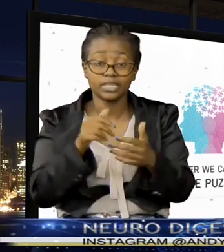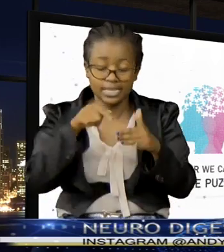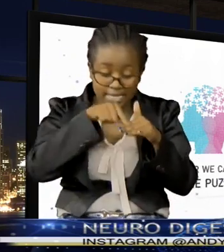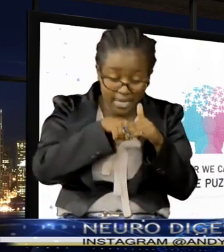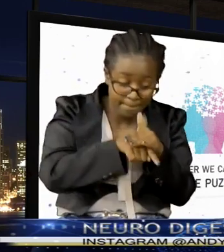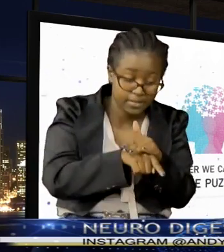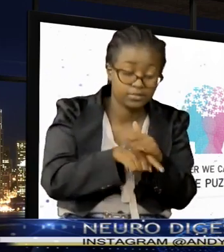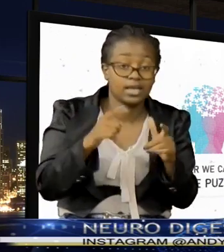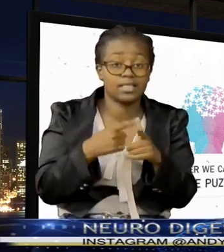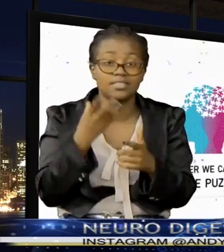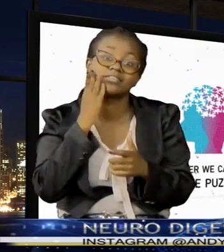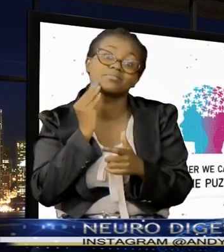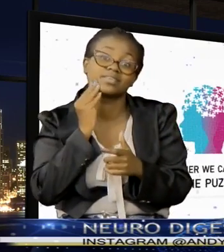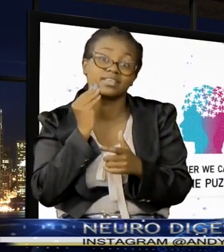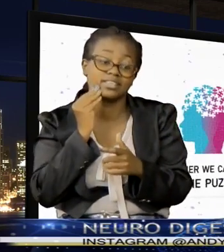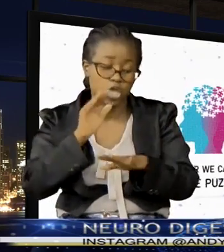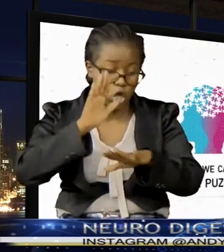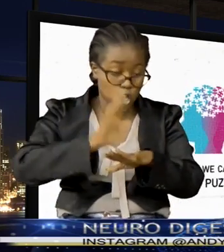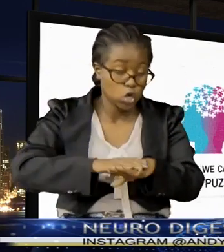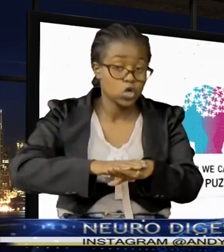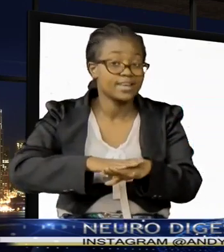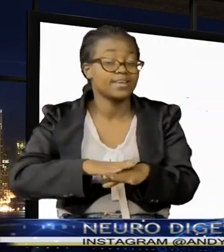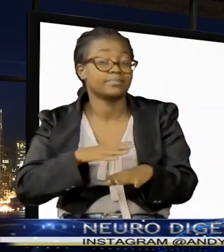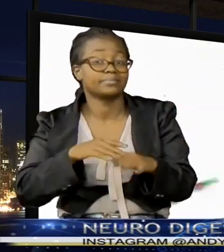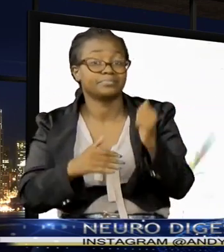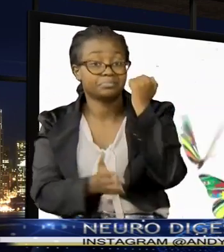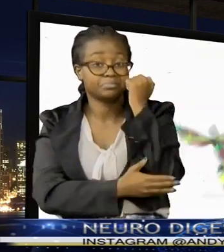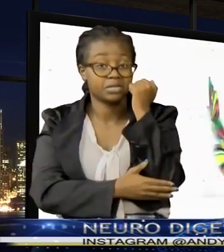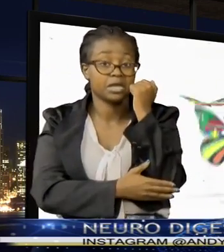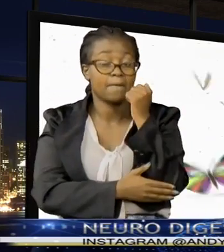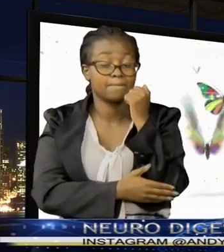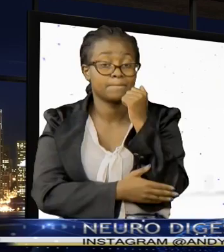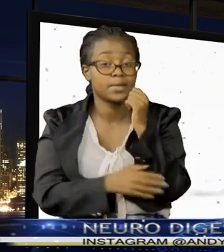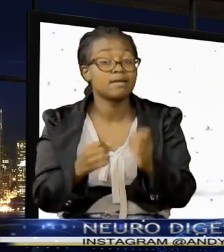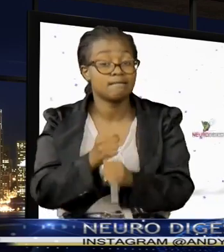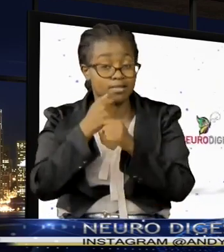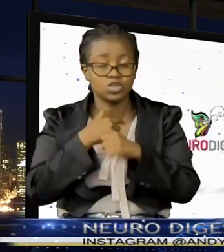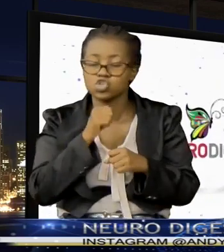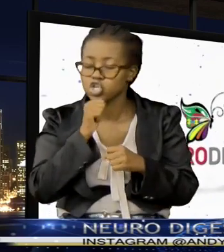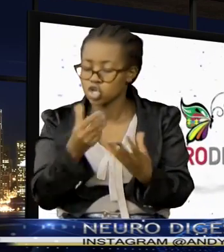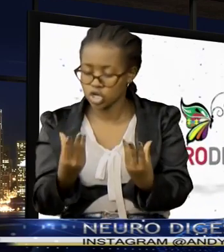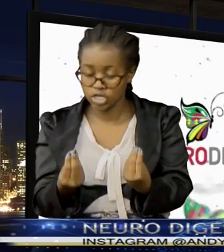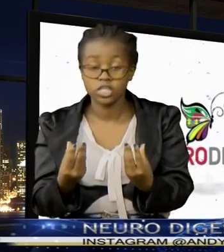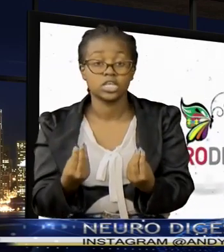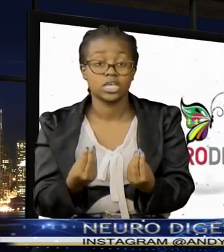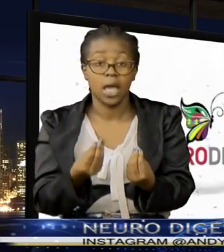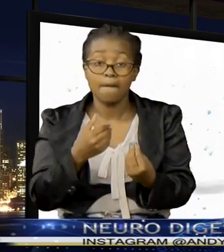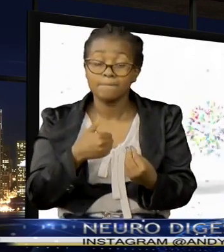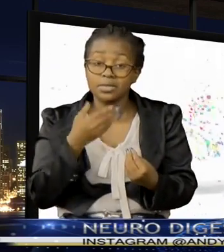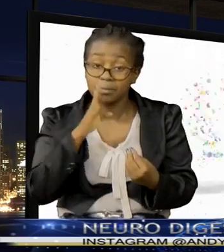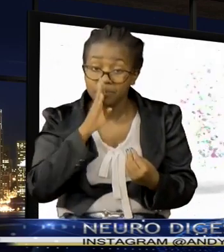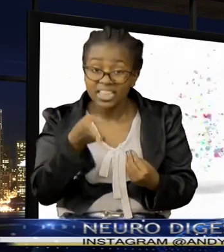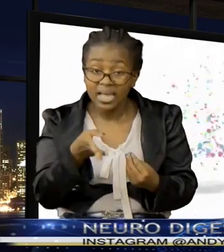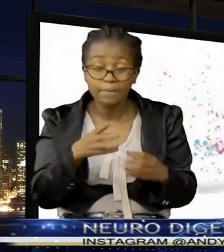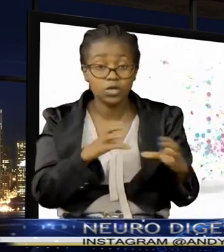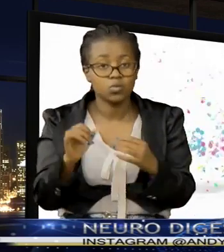deeper into it. And the experiences, the good, the bad, and the ugly. Because trust me, it's not an easy road. Been there, done